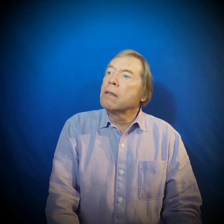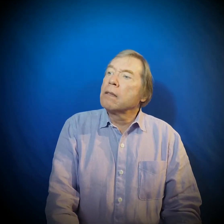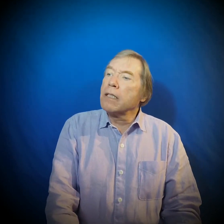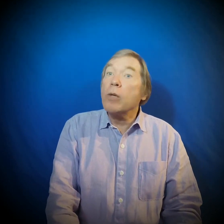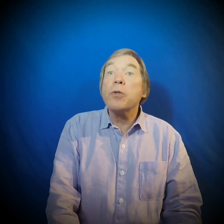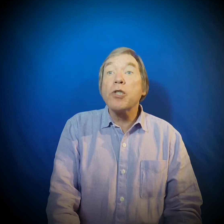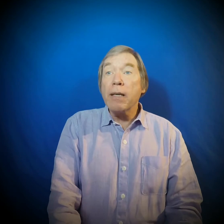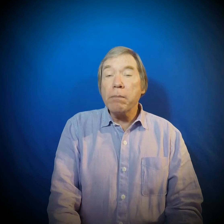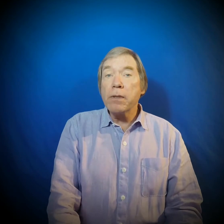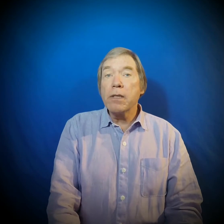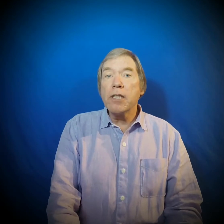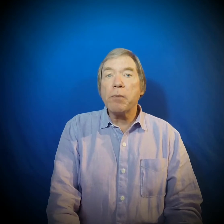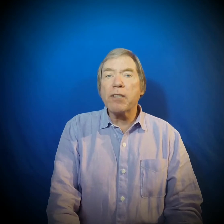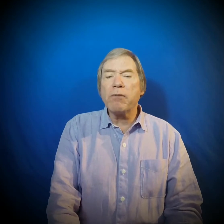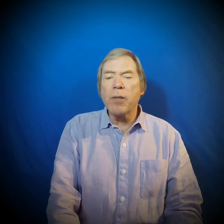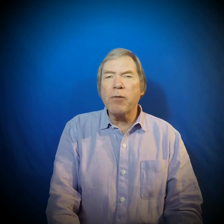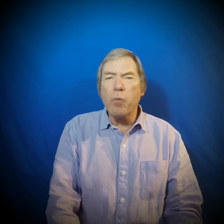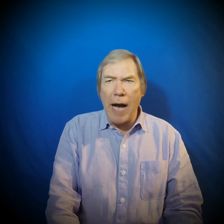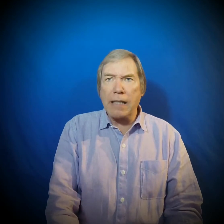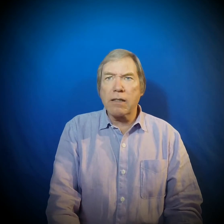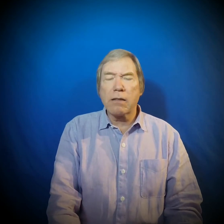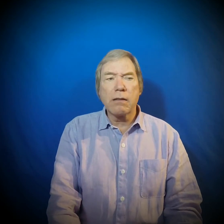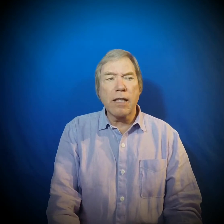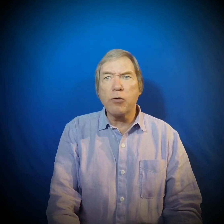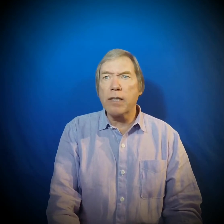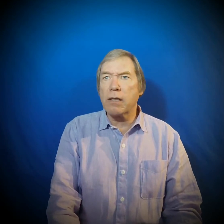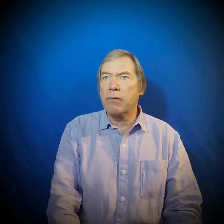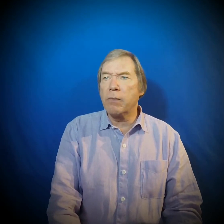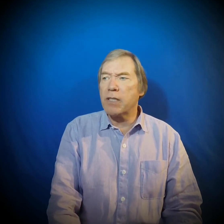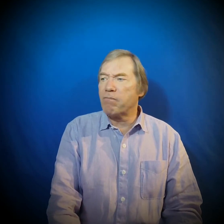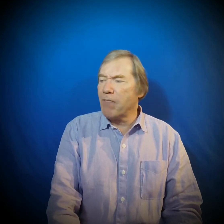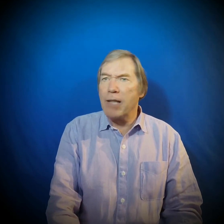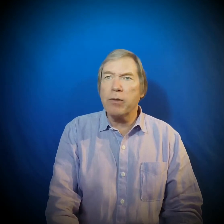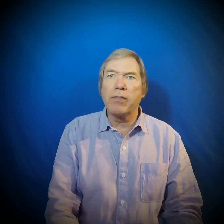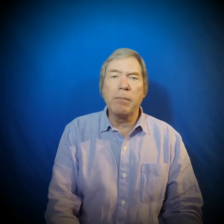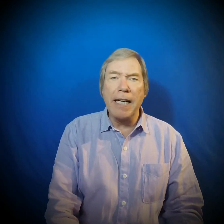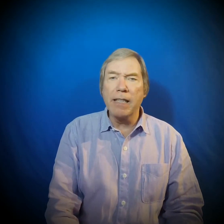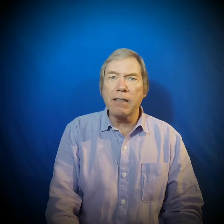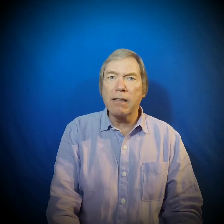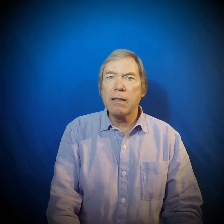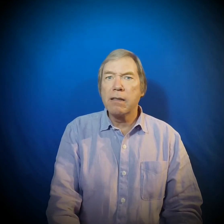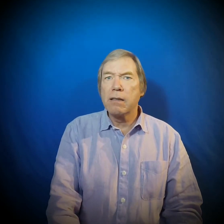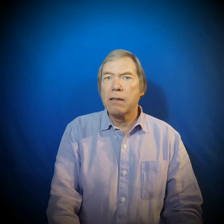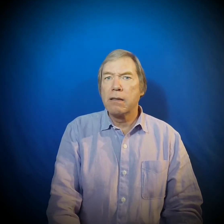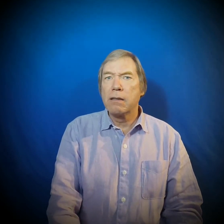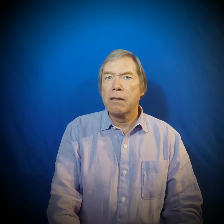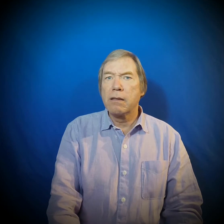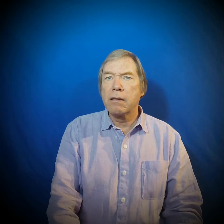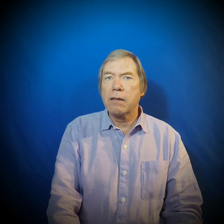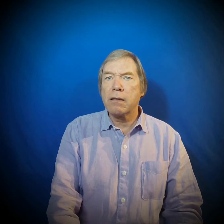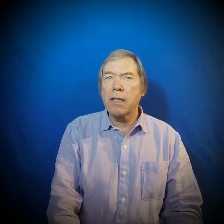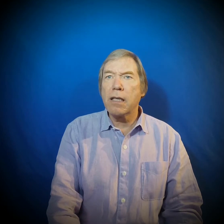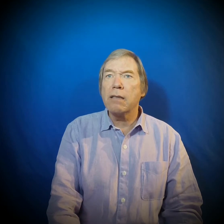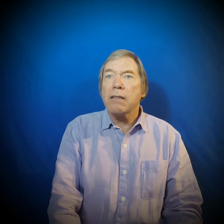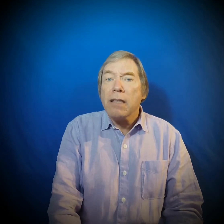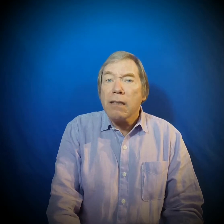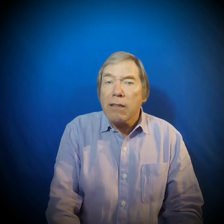Thy noble shape is but a form of wax digressing from the valor of a man. Thy dear